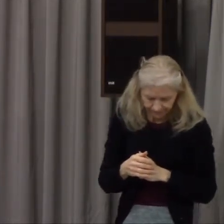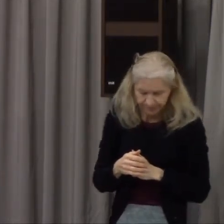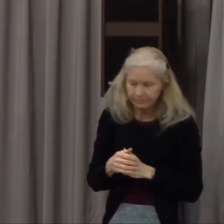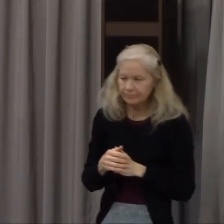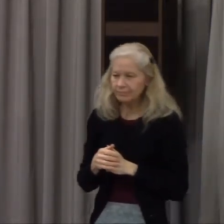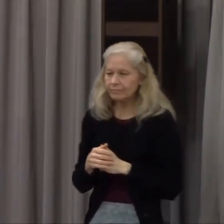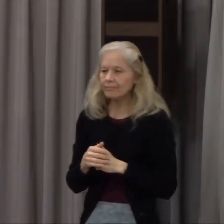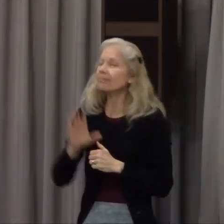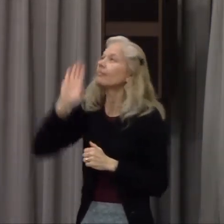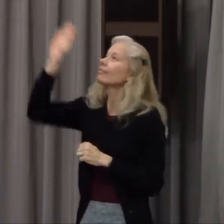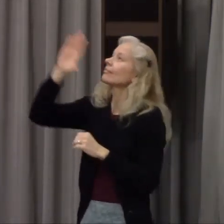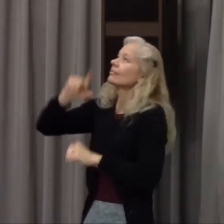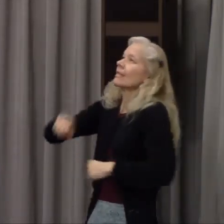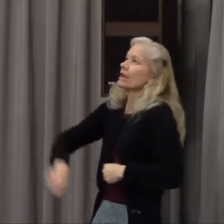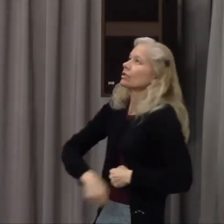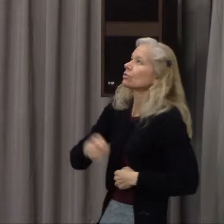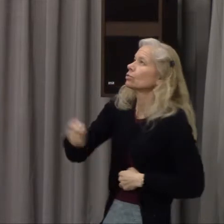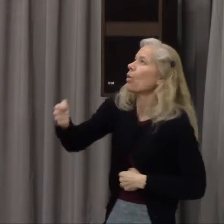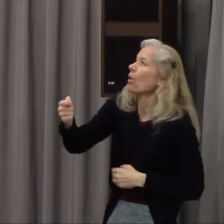and abideth forever.